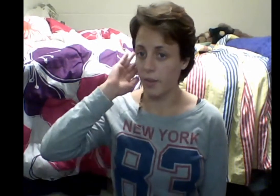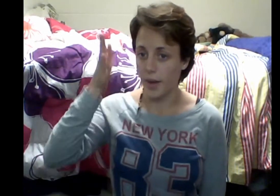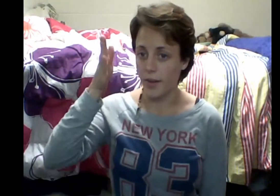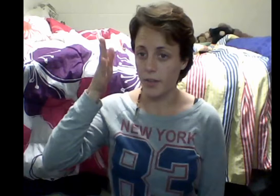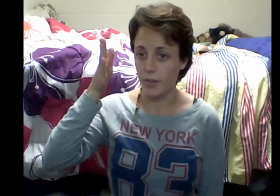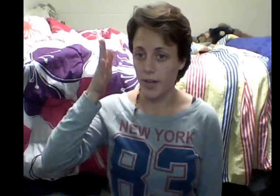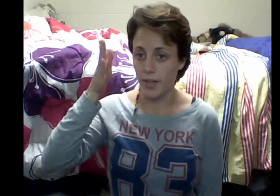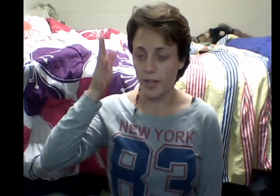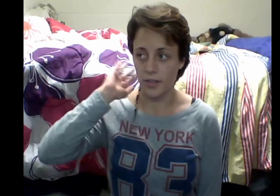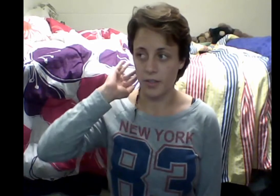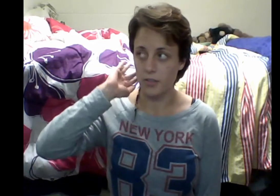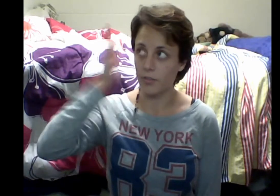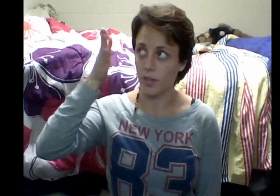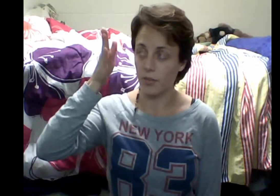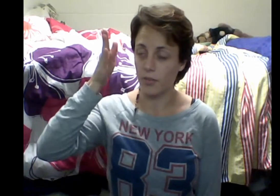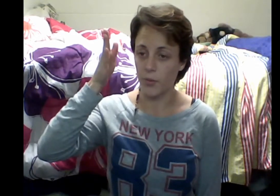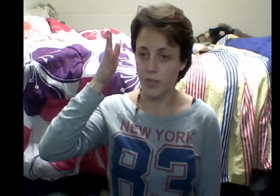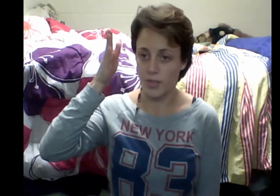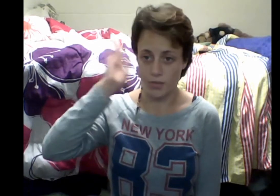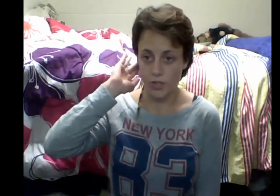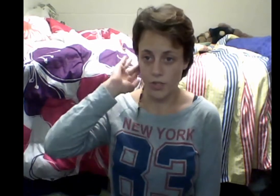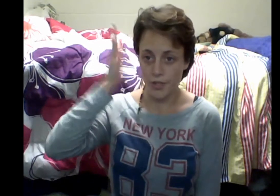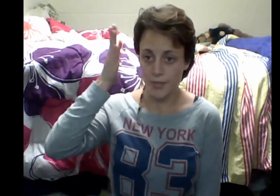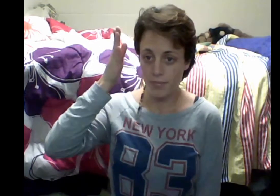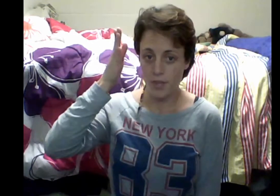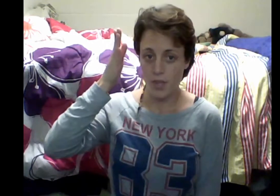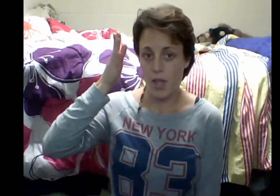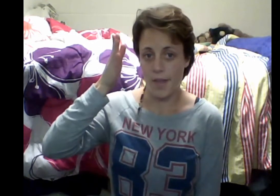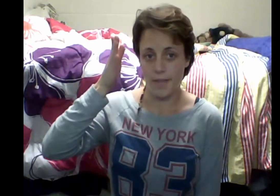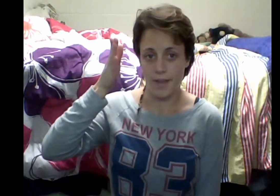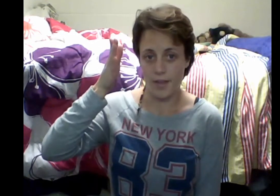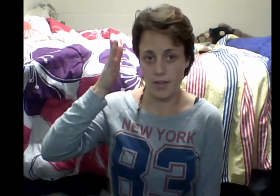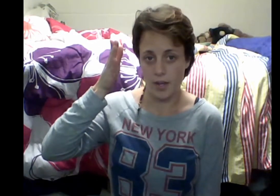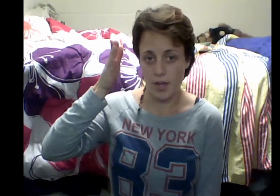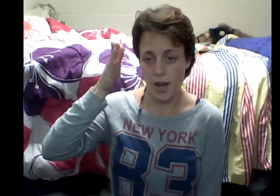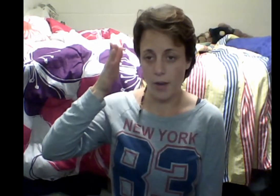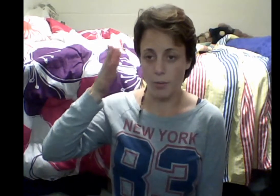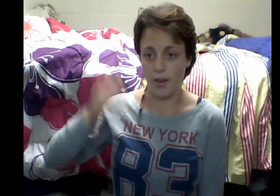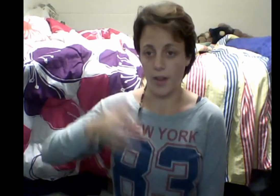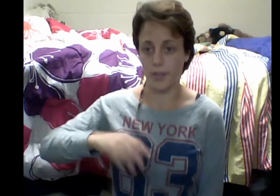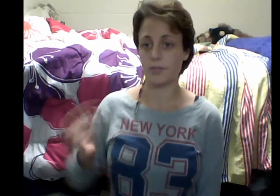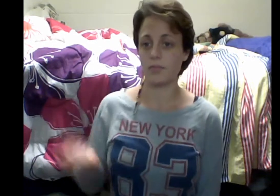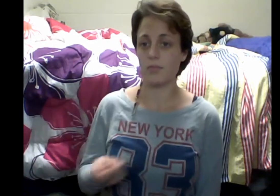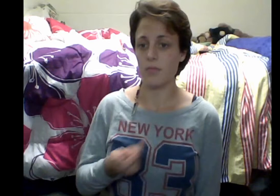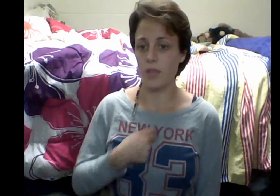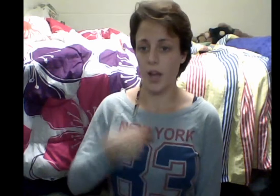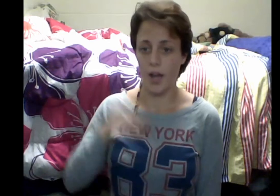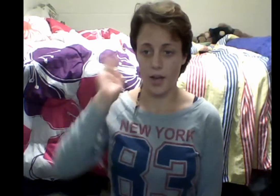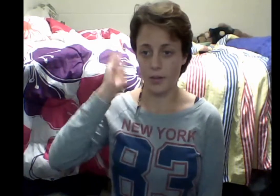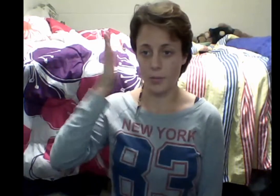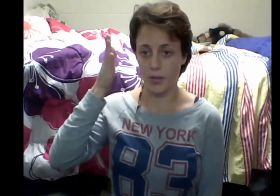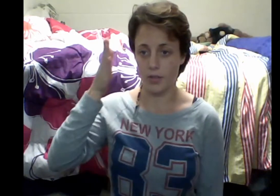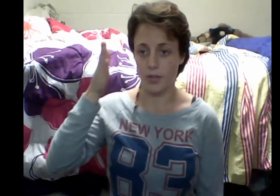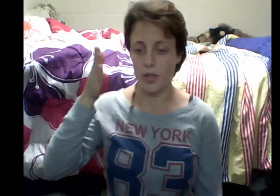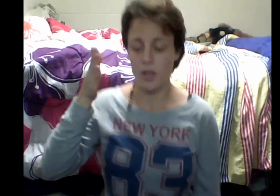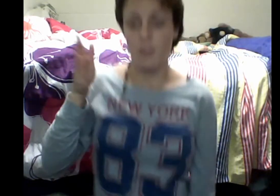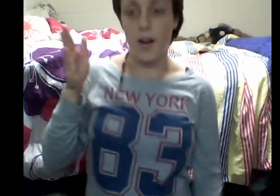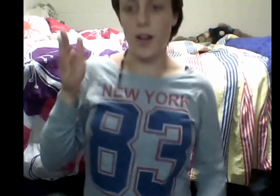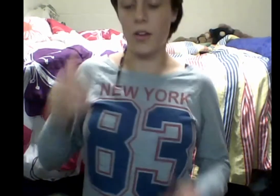by your right ear, flicking forward into the future, and then I will follow. I will follow. You take